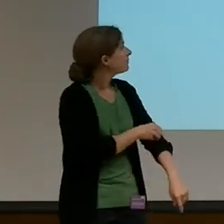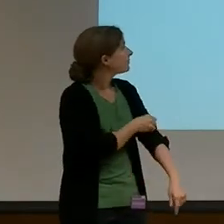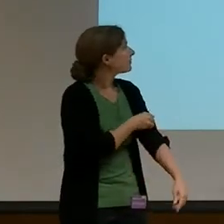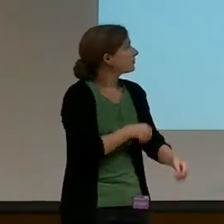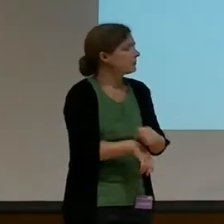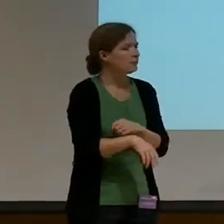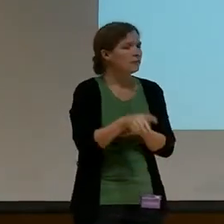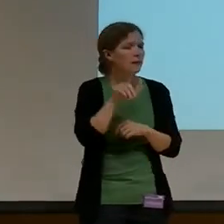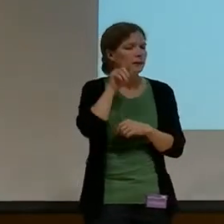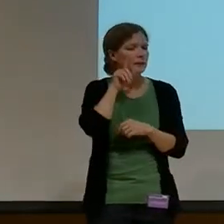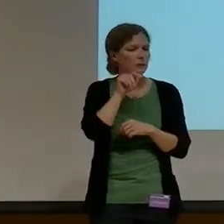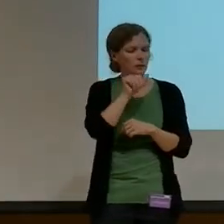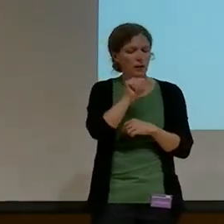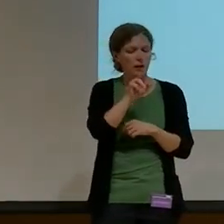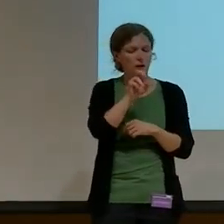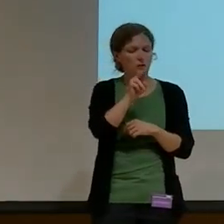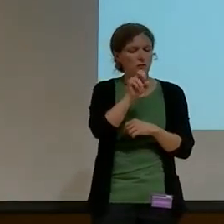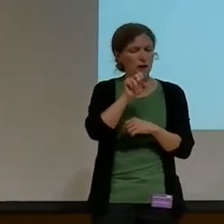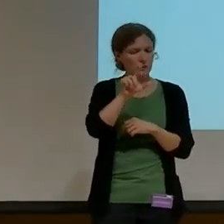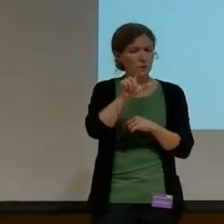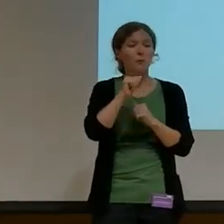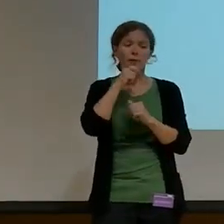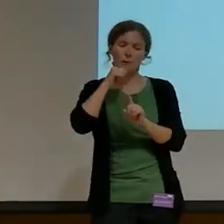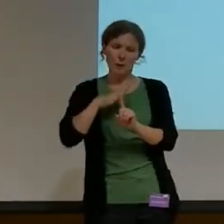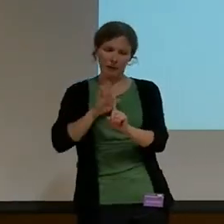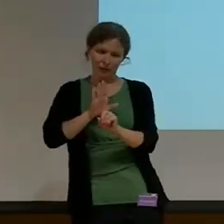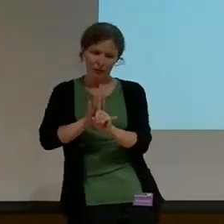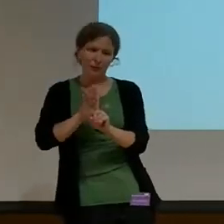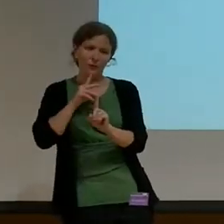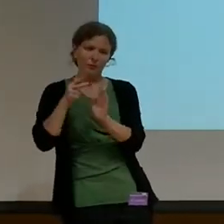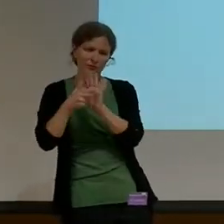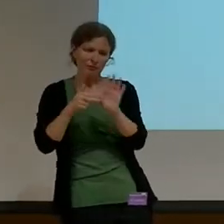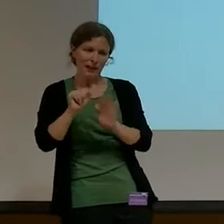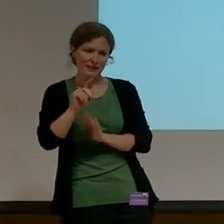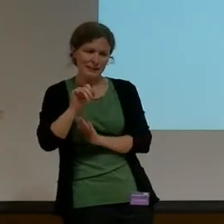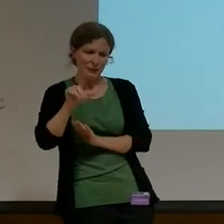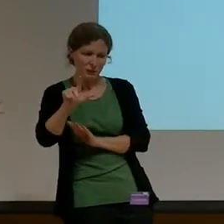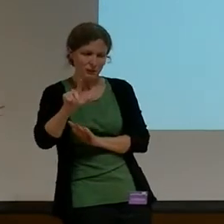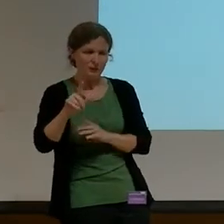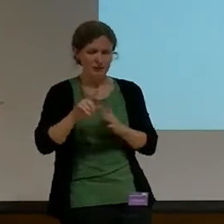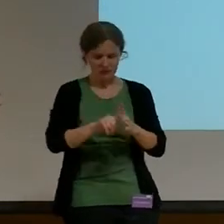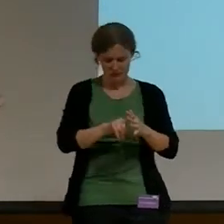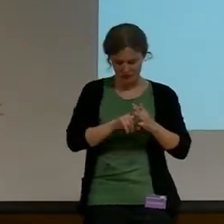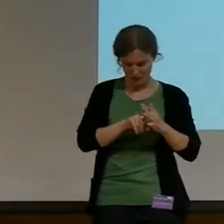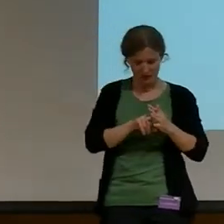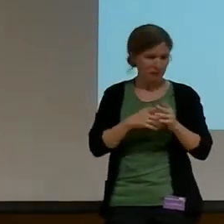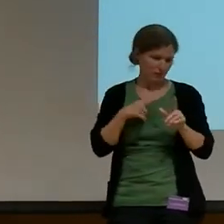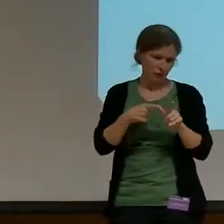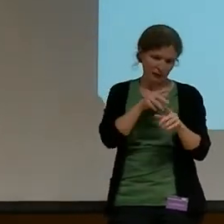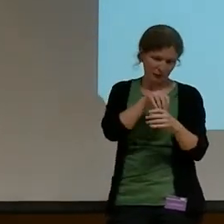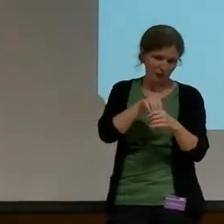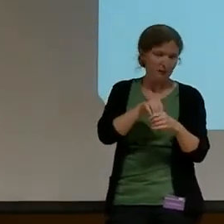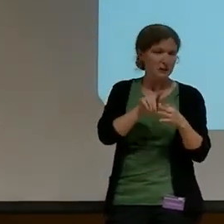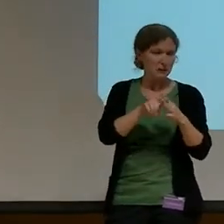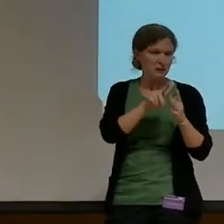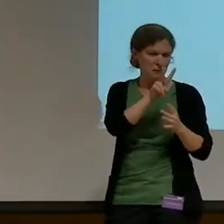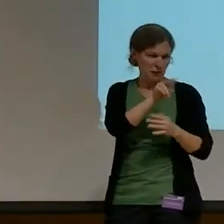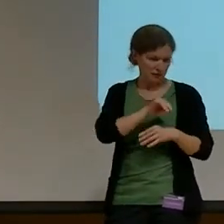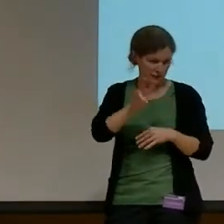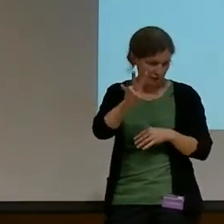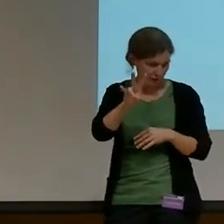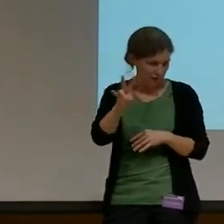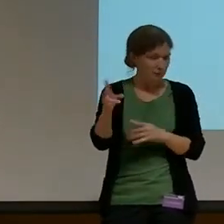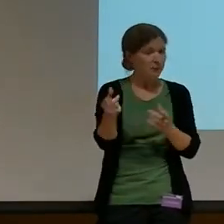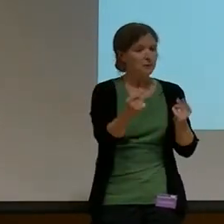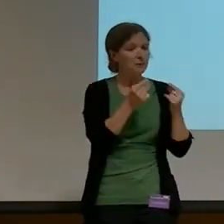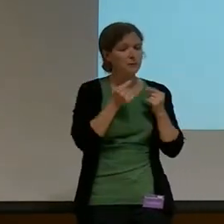So, sexual arousal in asexual women. This is the first asexual study that I was involved with. We started this in probably 2007. So what we